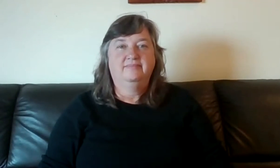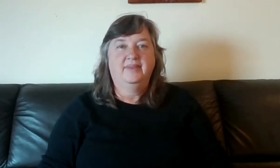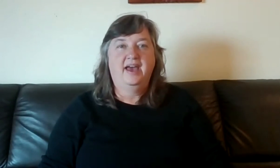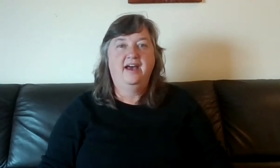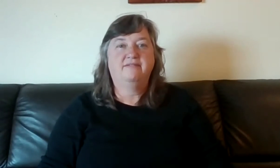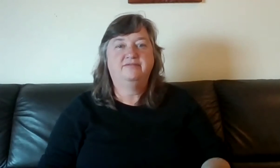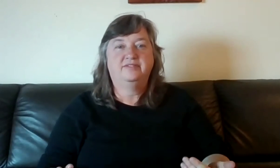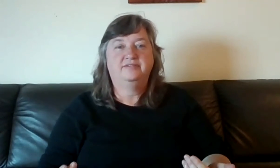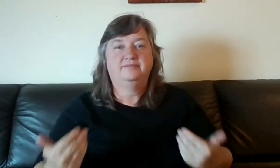Have.